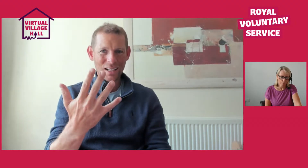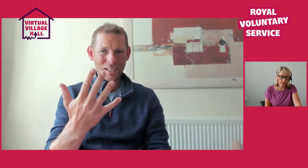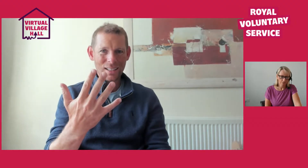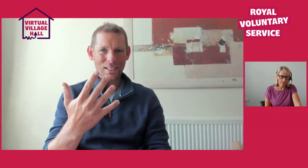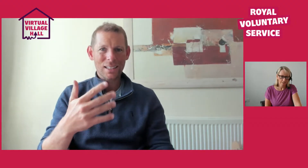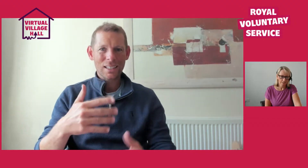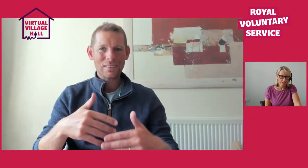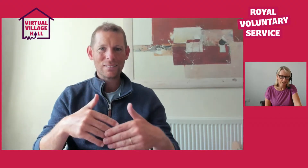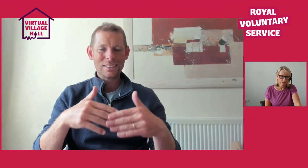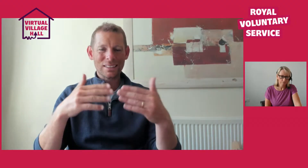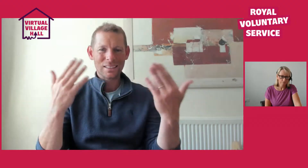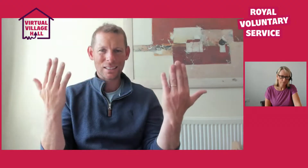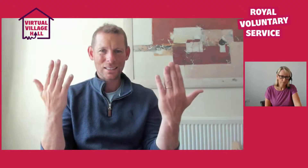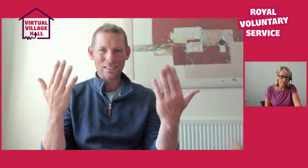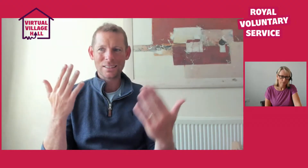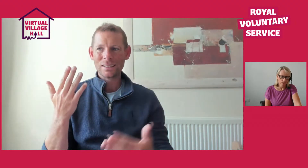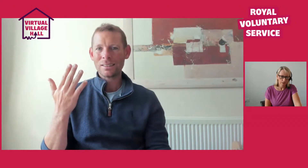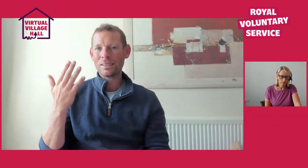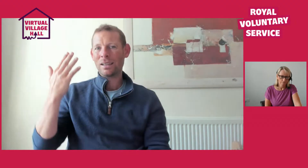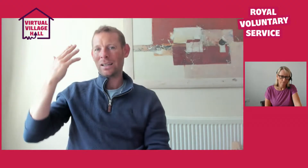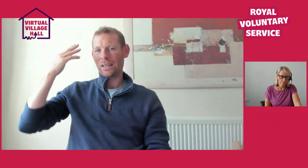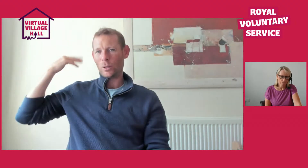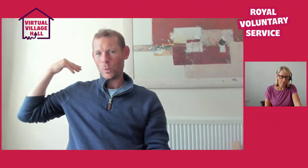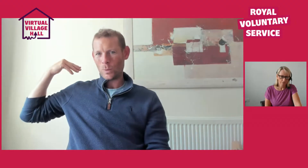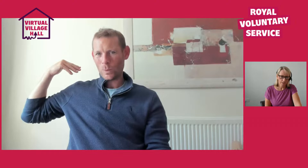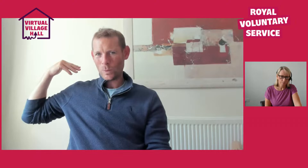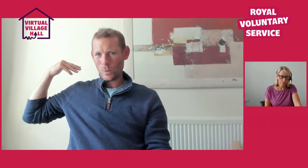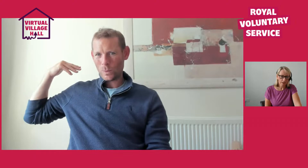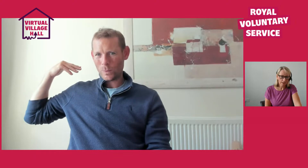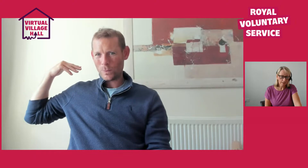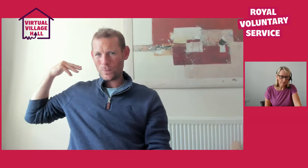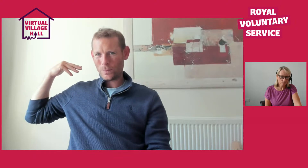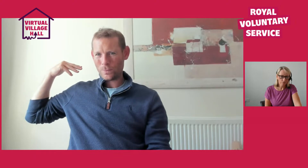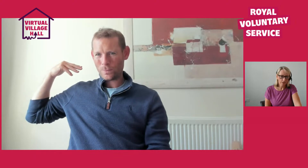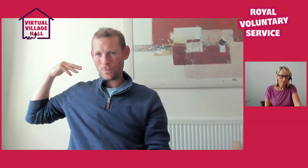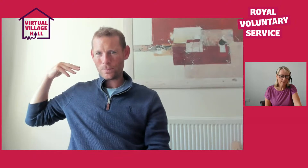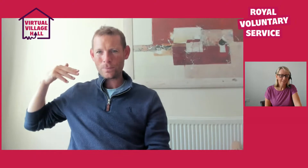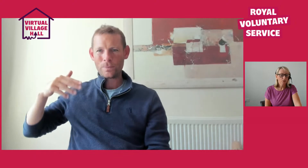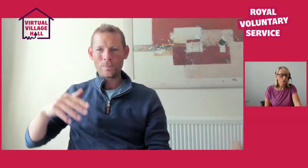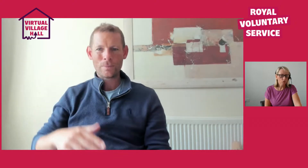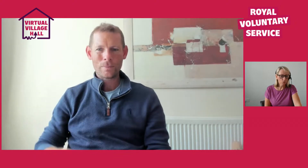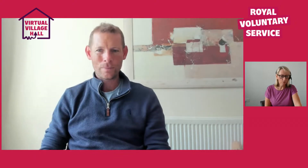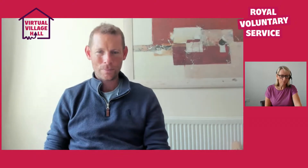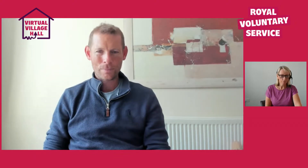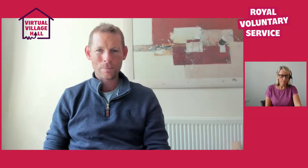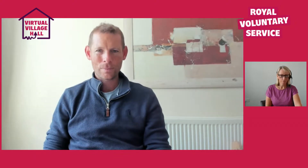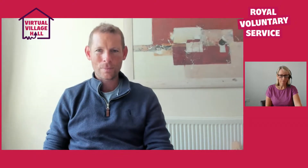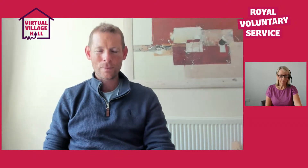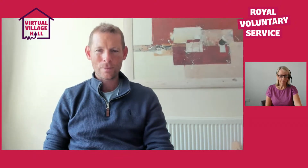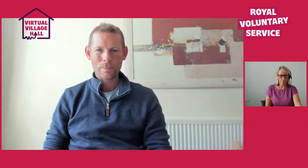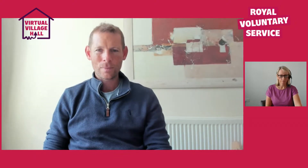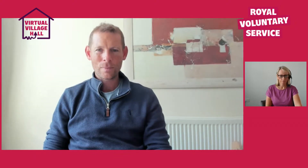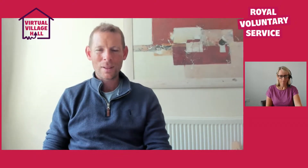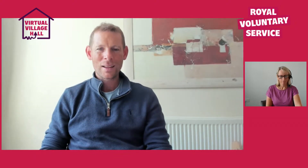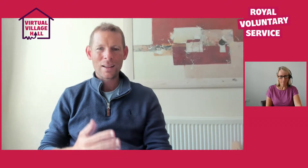or in 5 days' time, 5 days past, or 5 days ago,